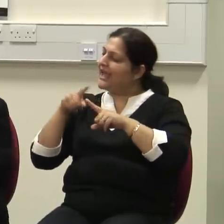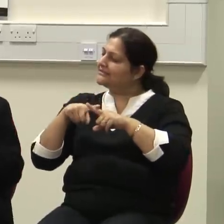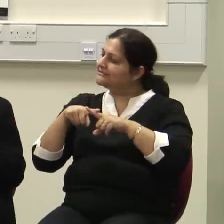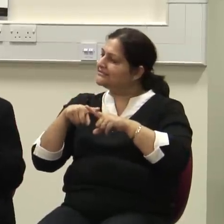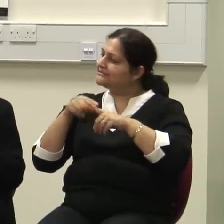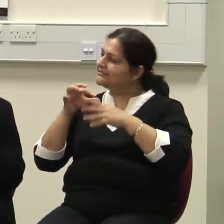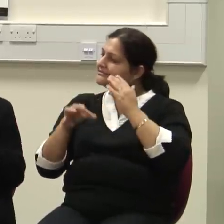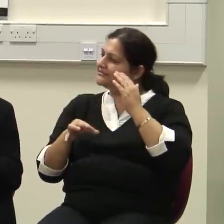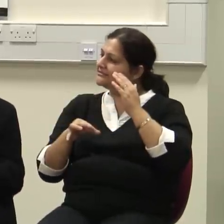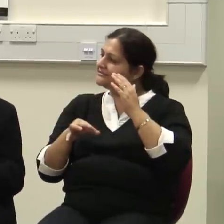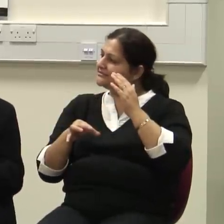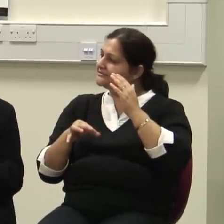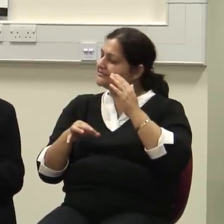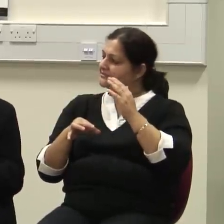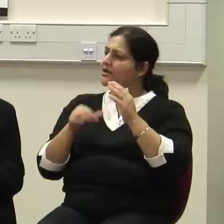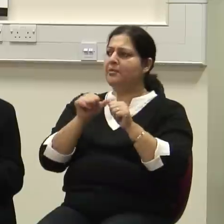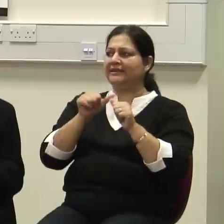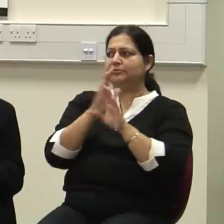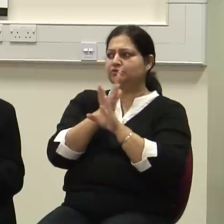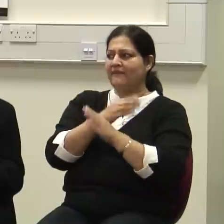And don't blame this on me. This is a fact of life.